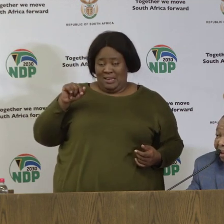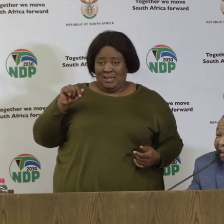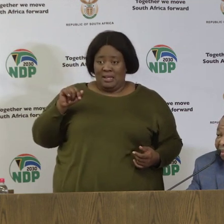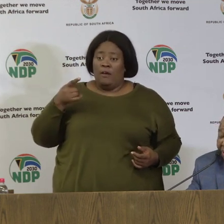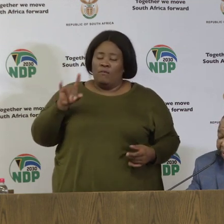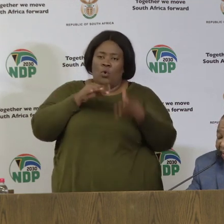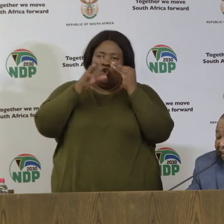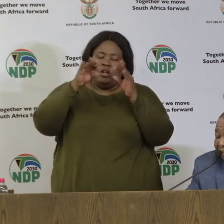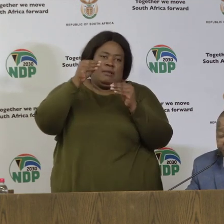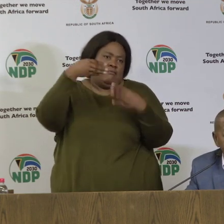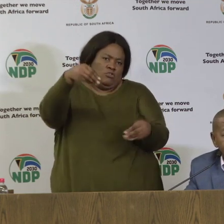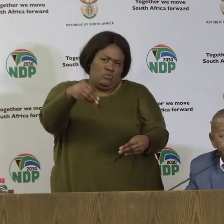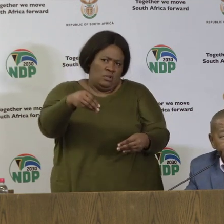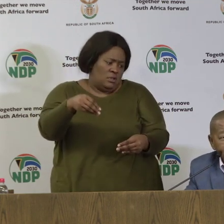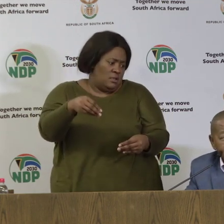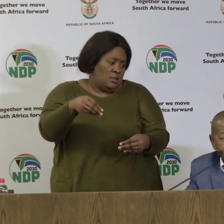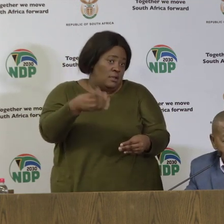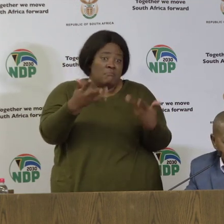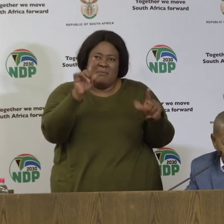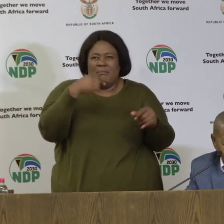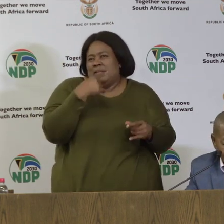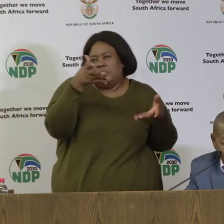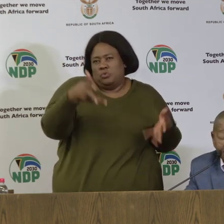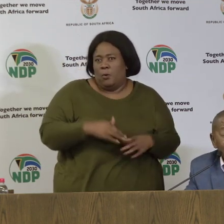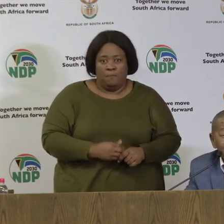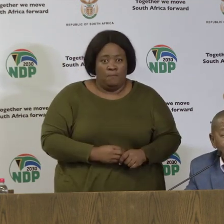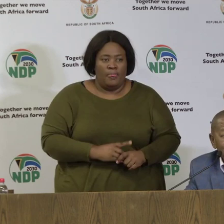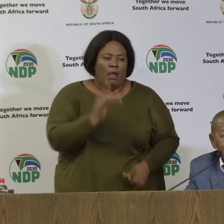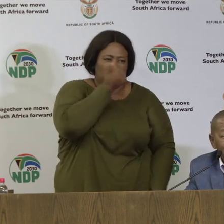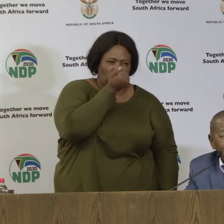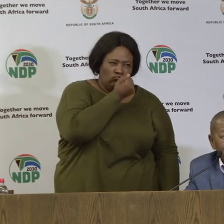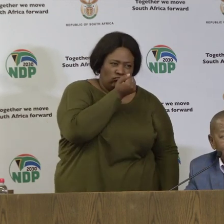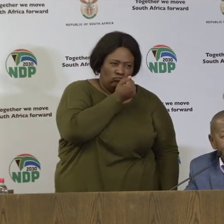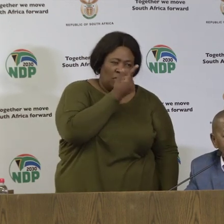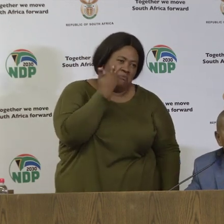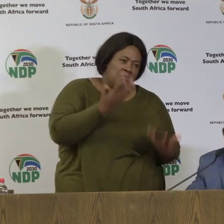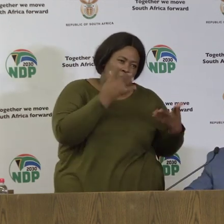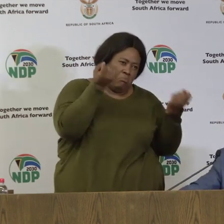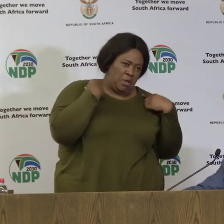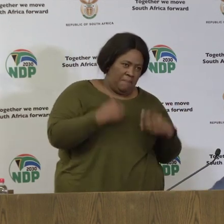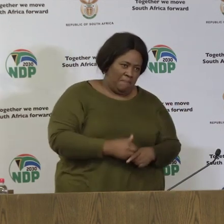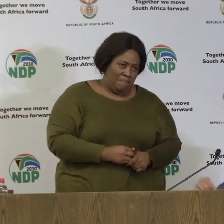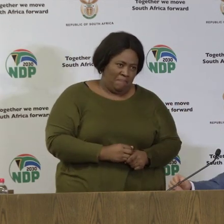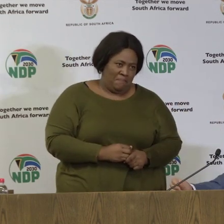for learning materials. I should have just added that. Ngiyaxolisa uma ngabe ngizwakala ngale.